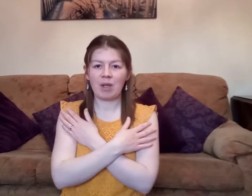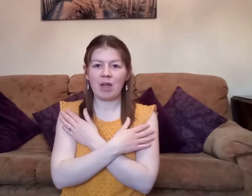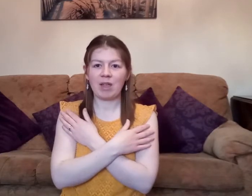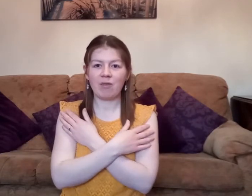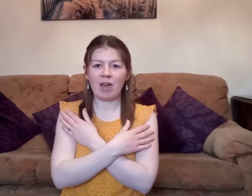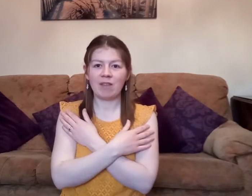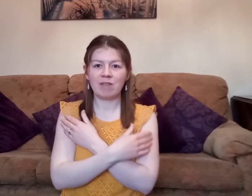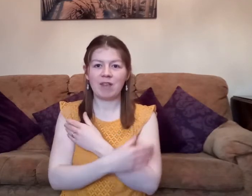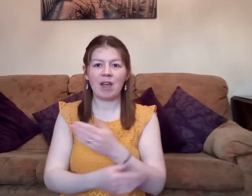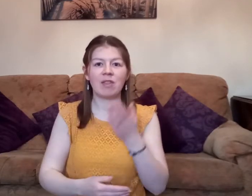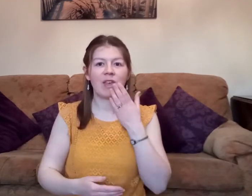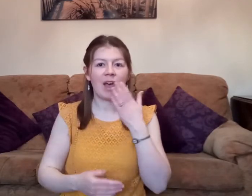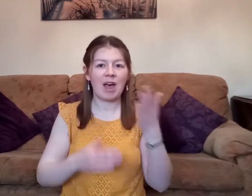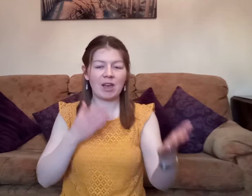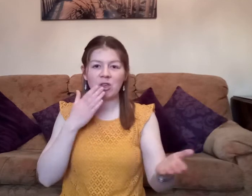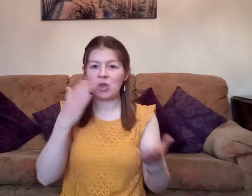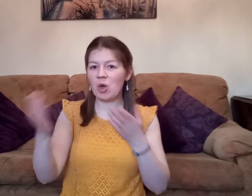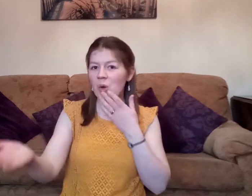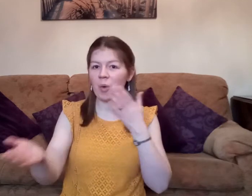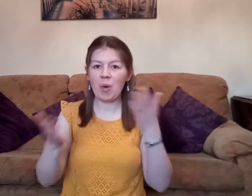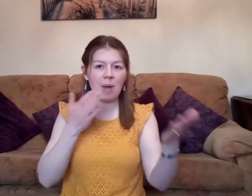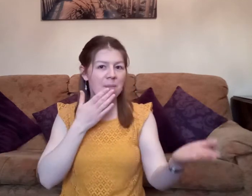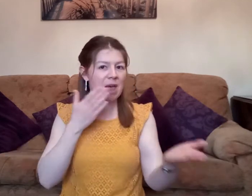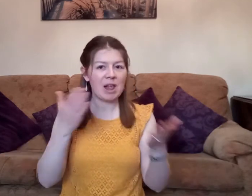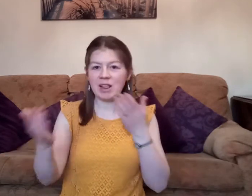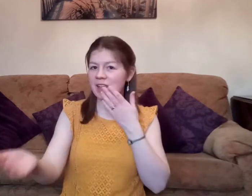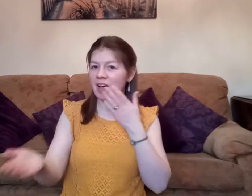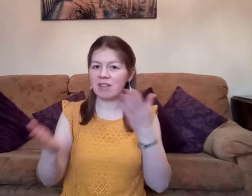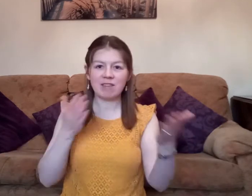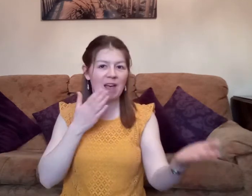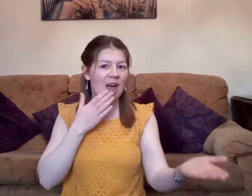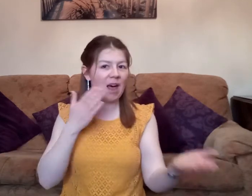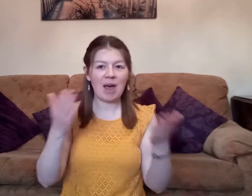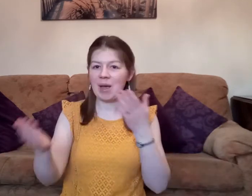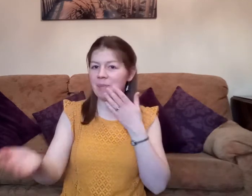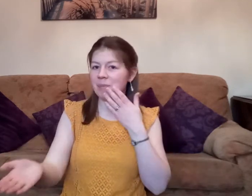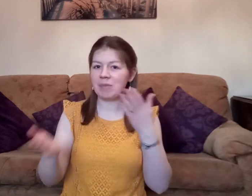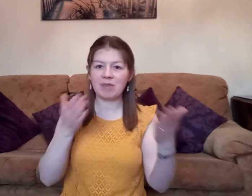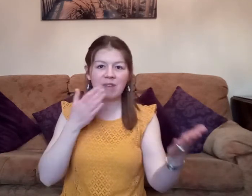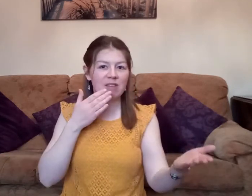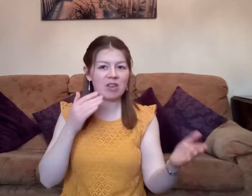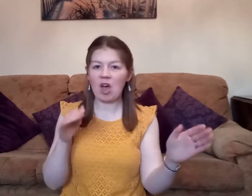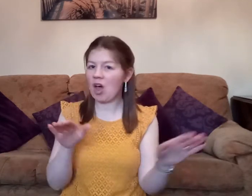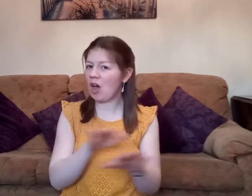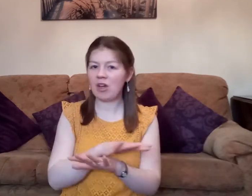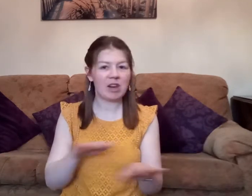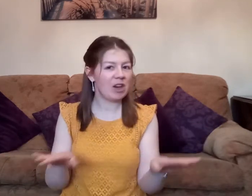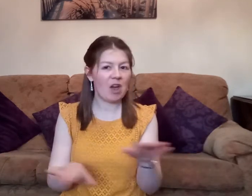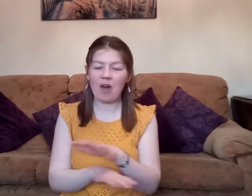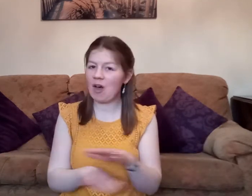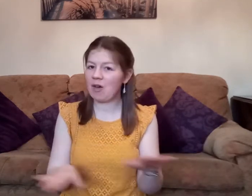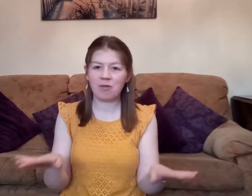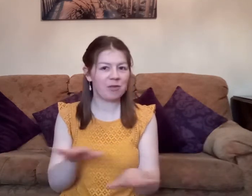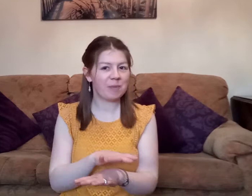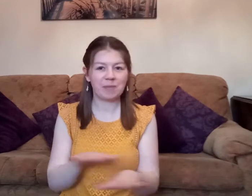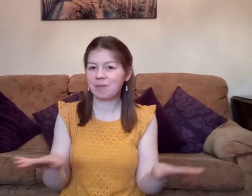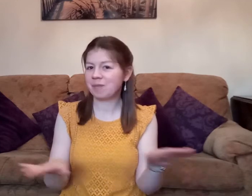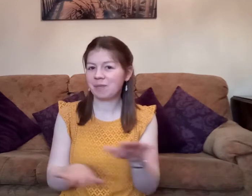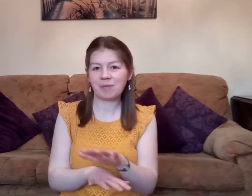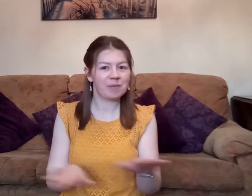If I said thank you a million times, it's not enough.